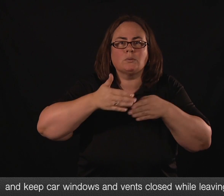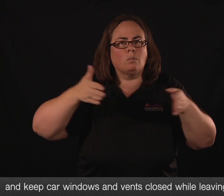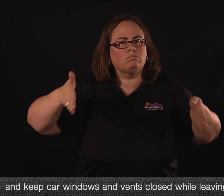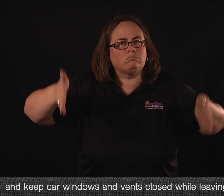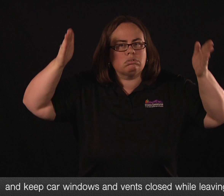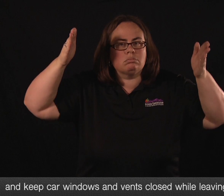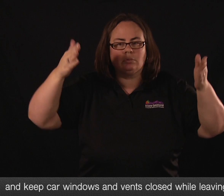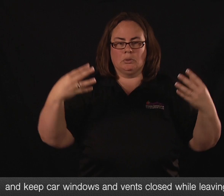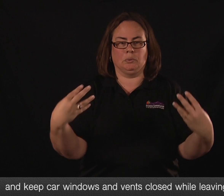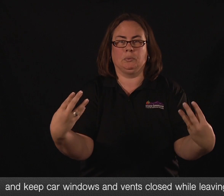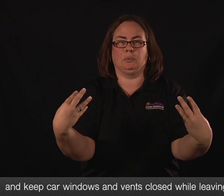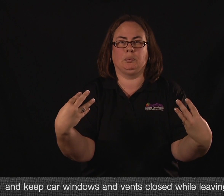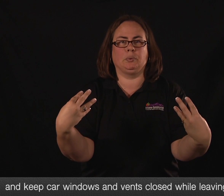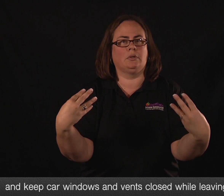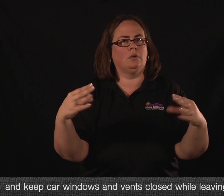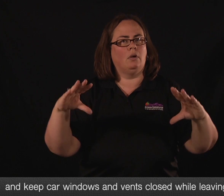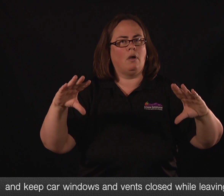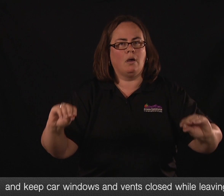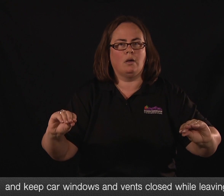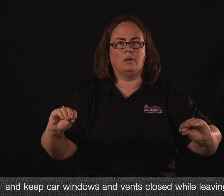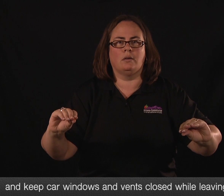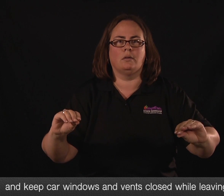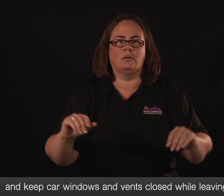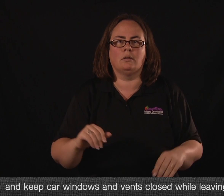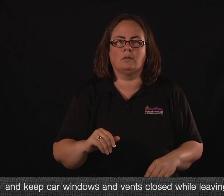and vents closed while leaving the area.